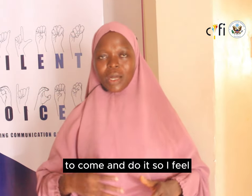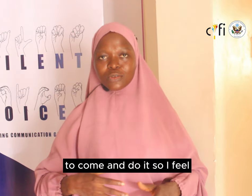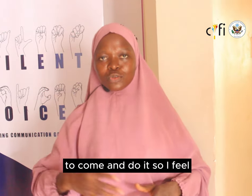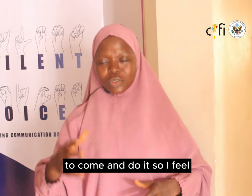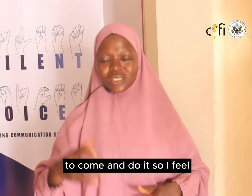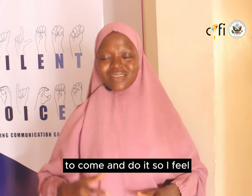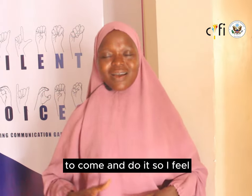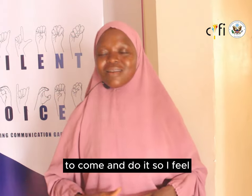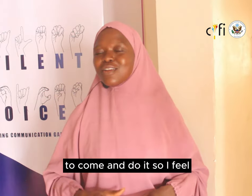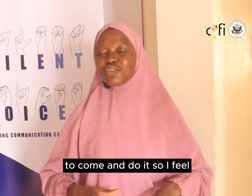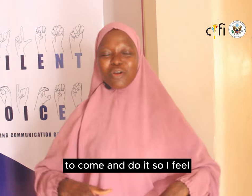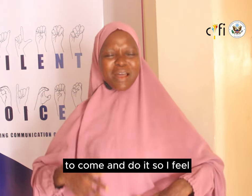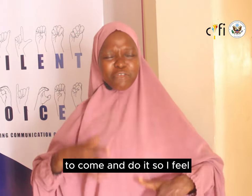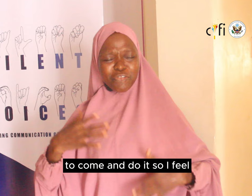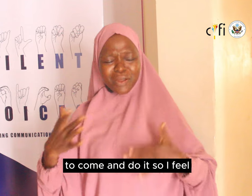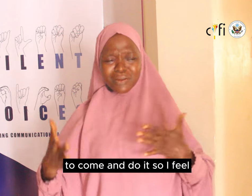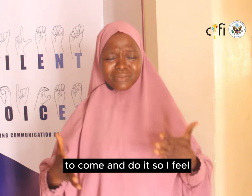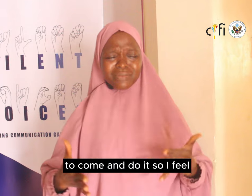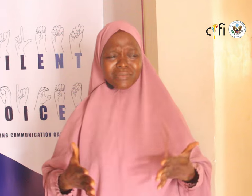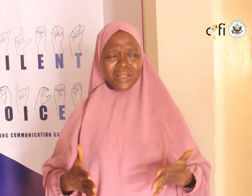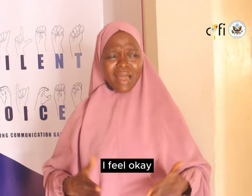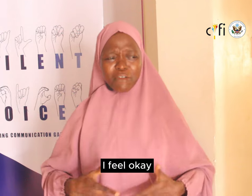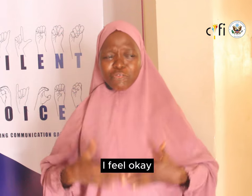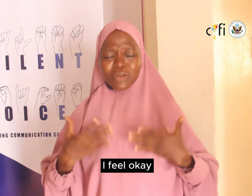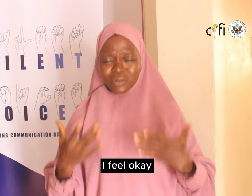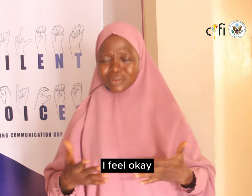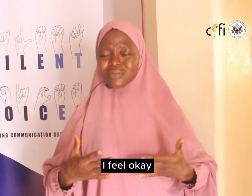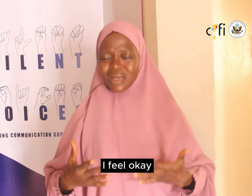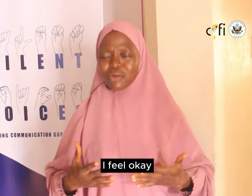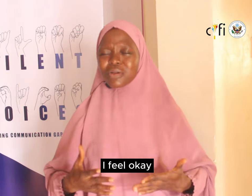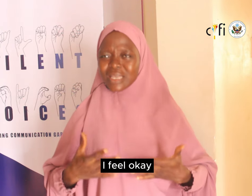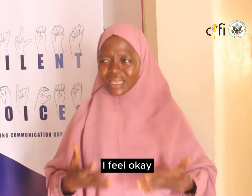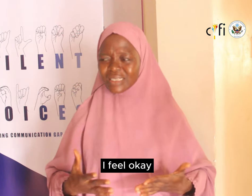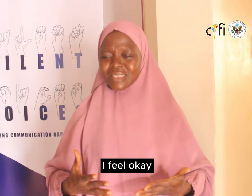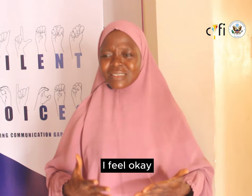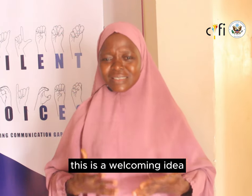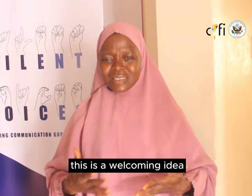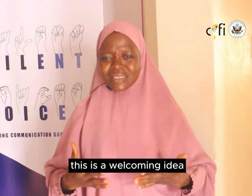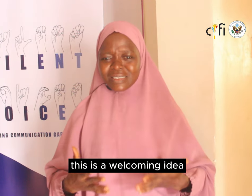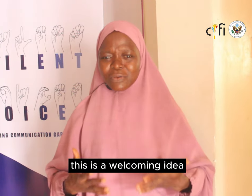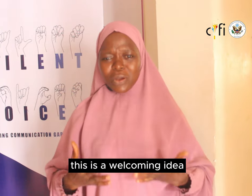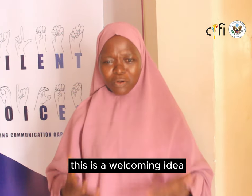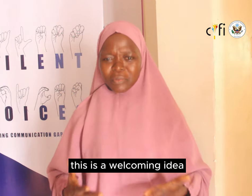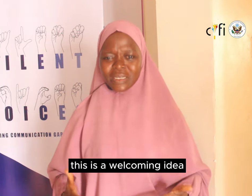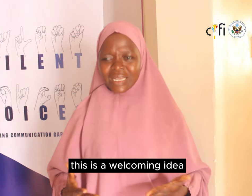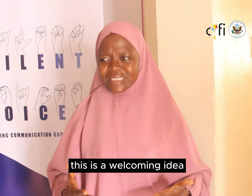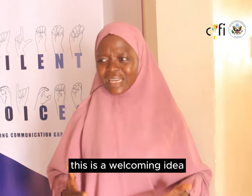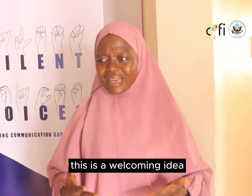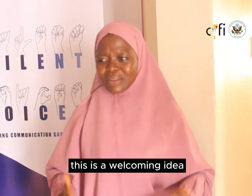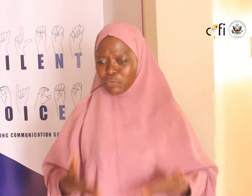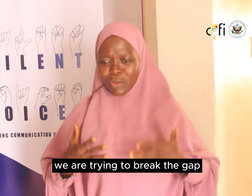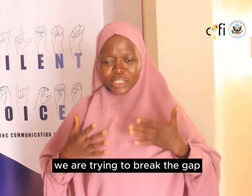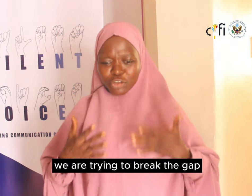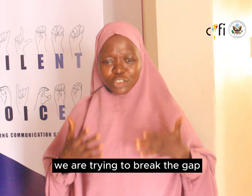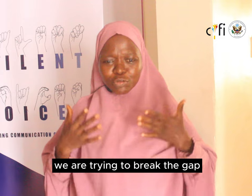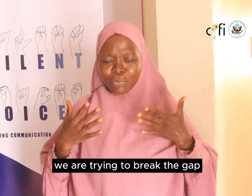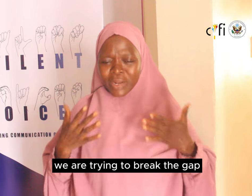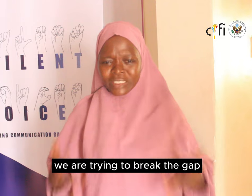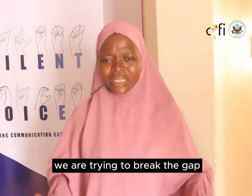do it. So I feel, okay, this is a welcoming idea. We are trying to break the